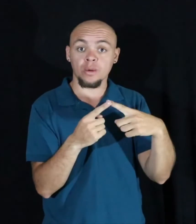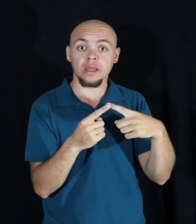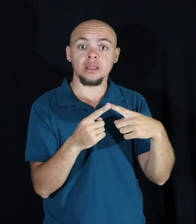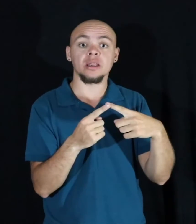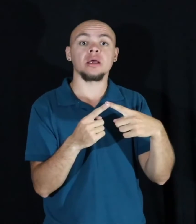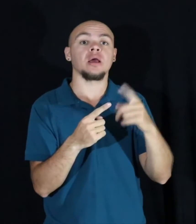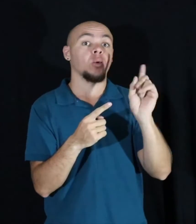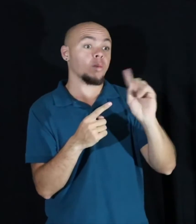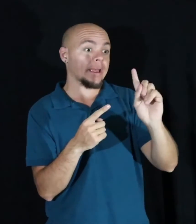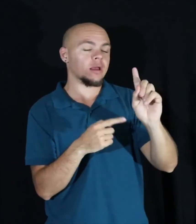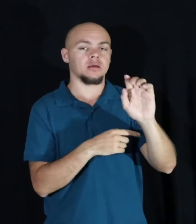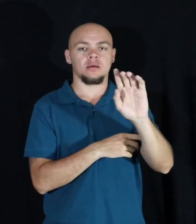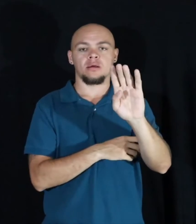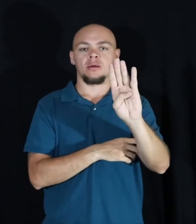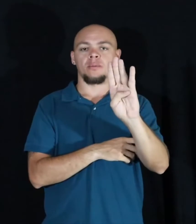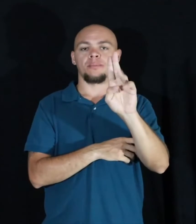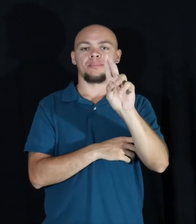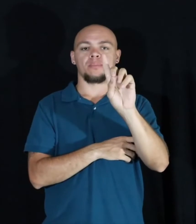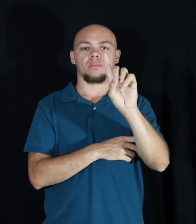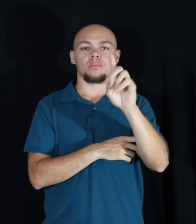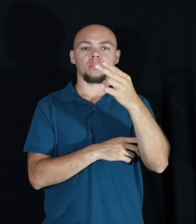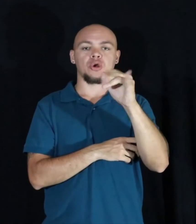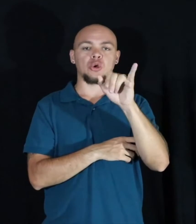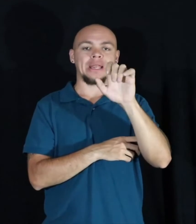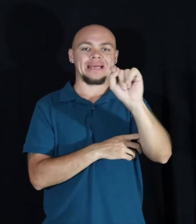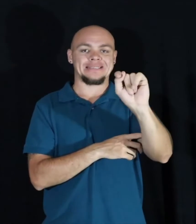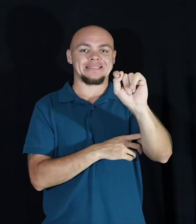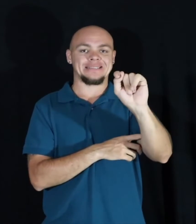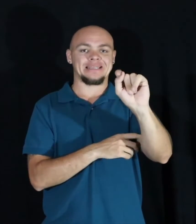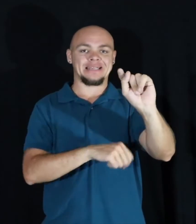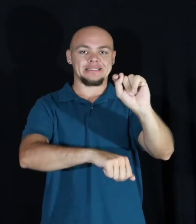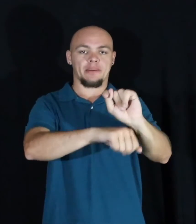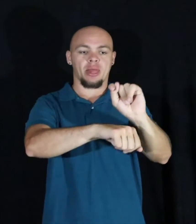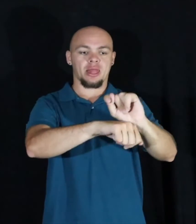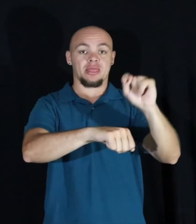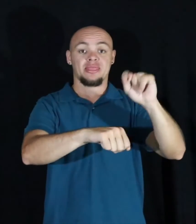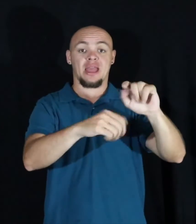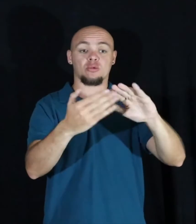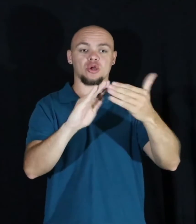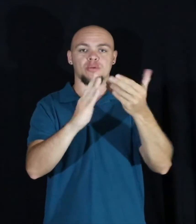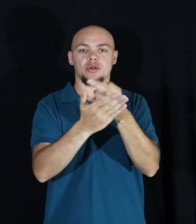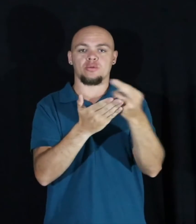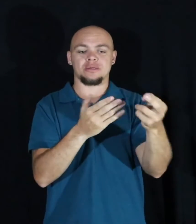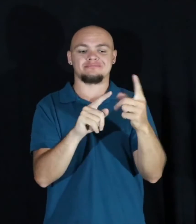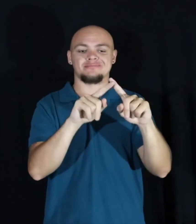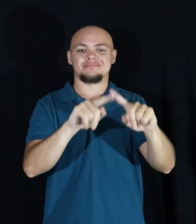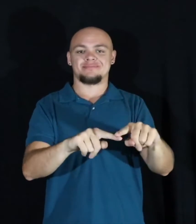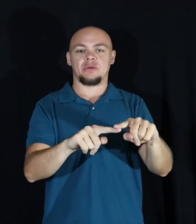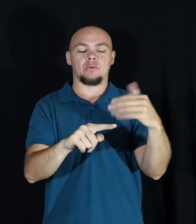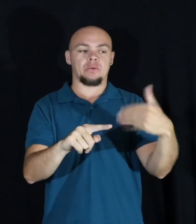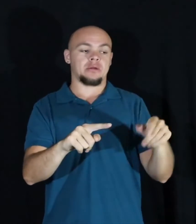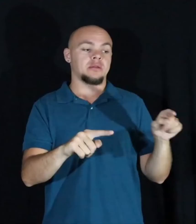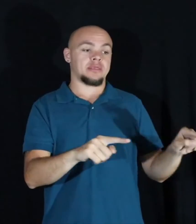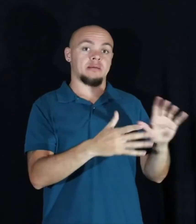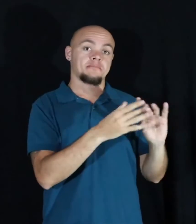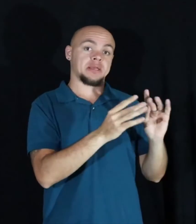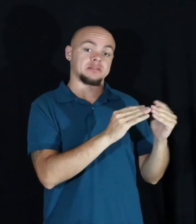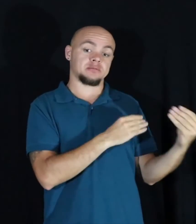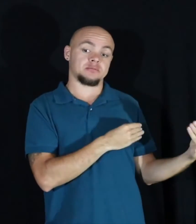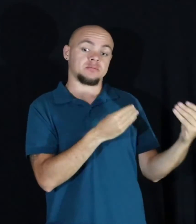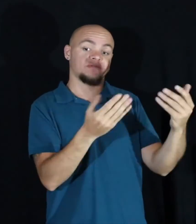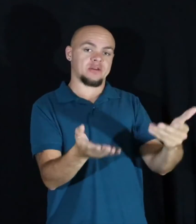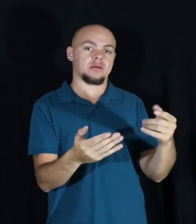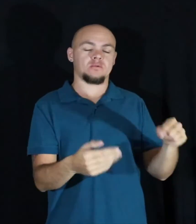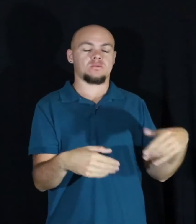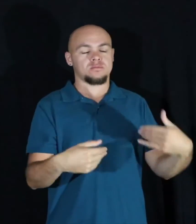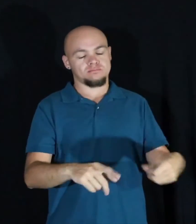temple, which was already a trusted and reliable community resource. It made such a difference when we were able to